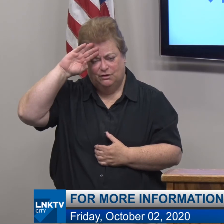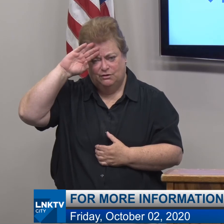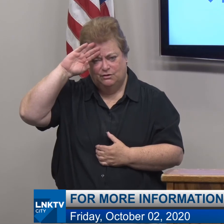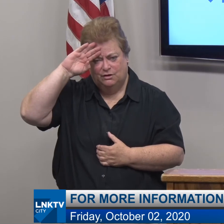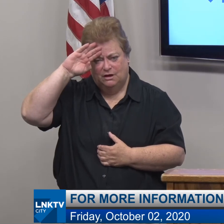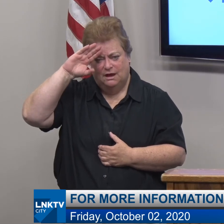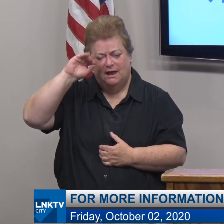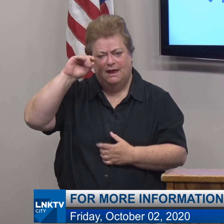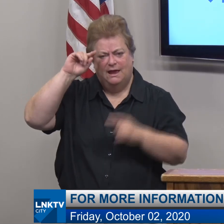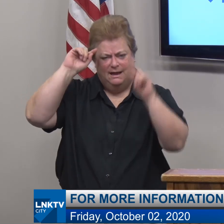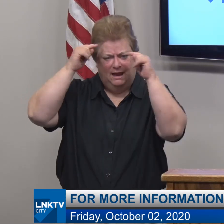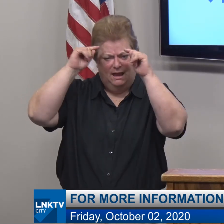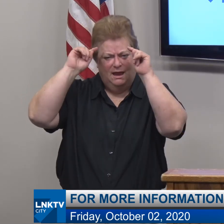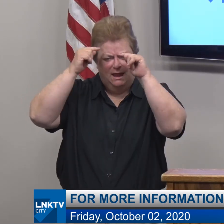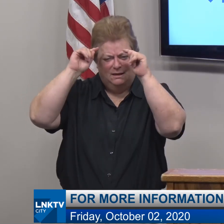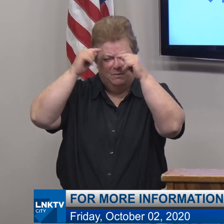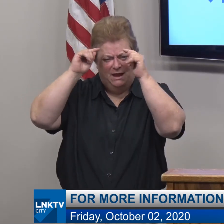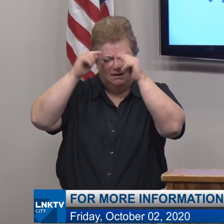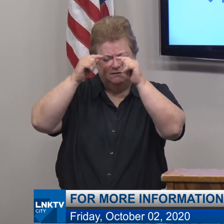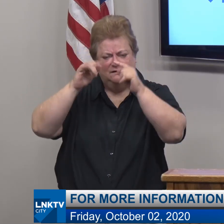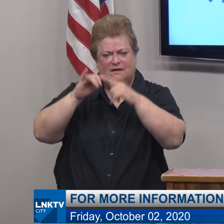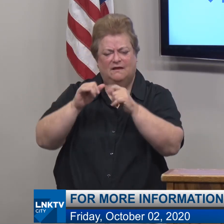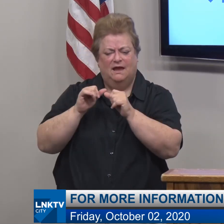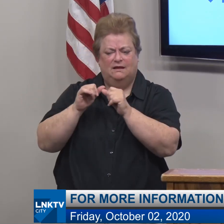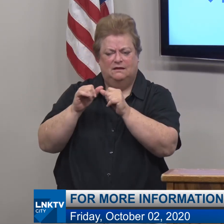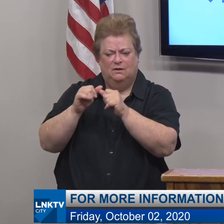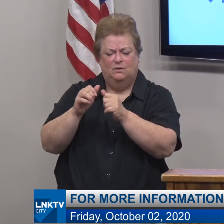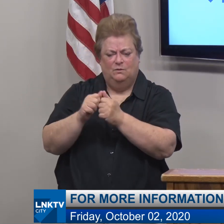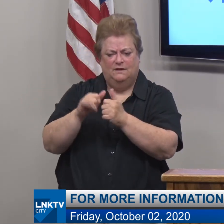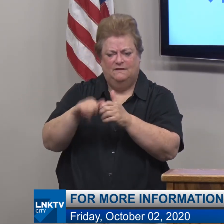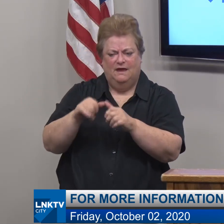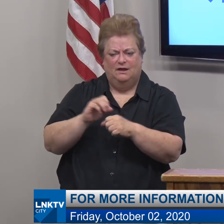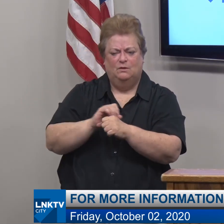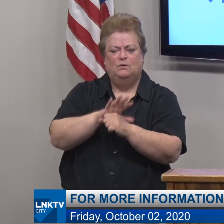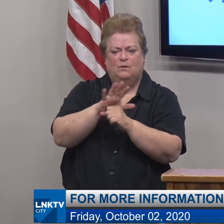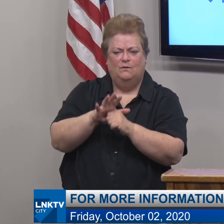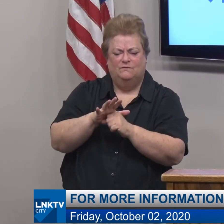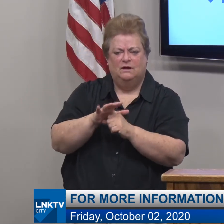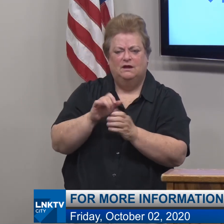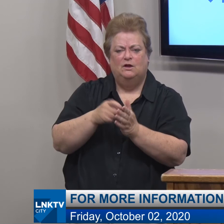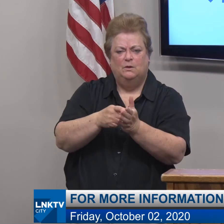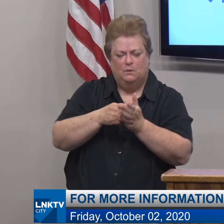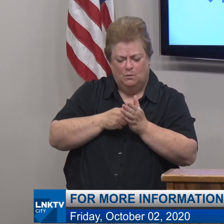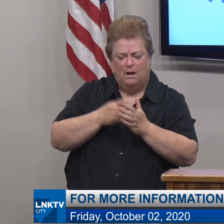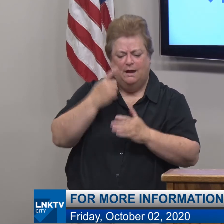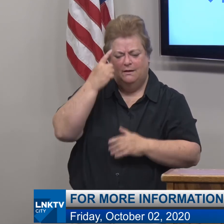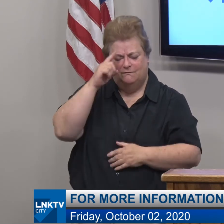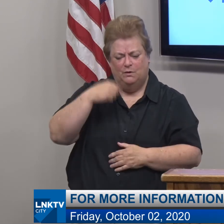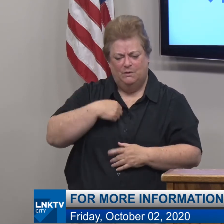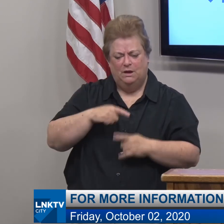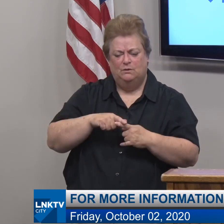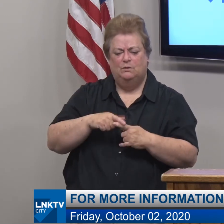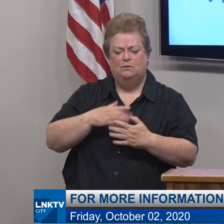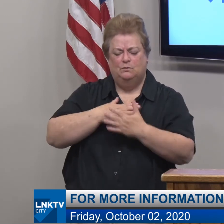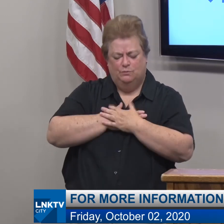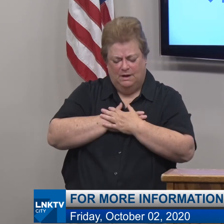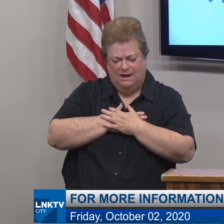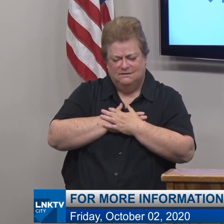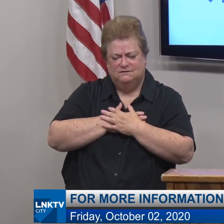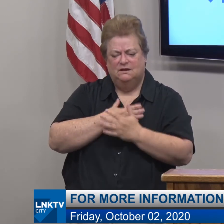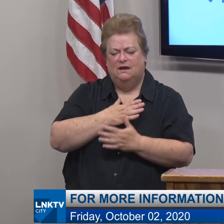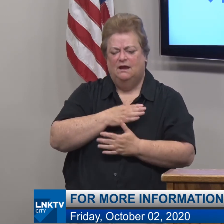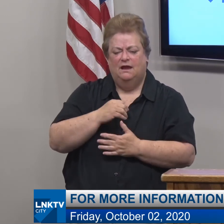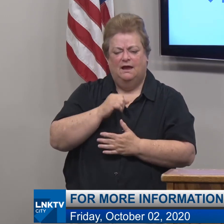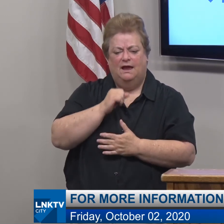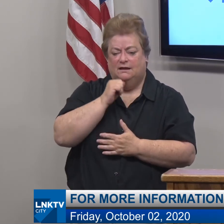head pain that went on with the virus that really required me to rest and not have